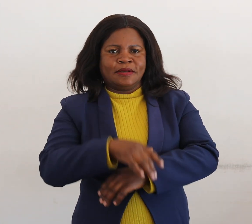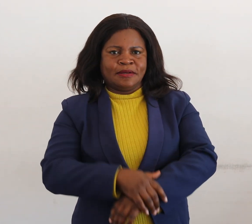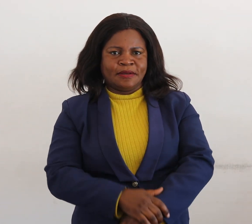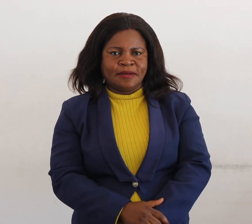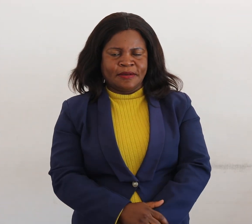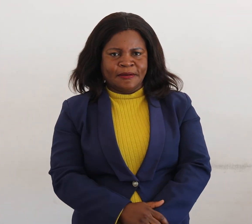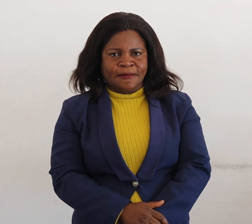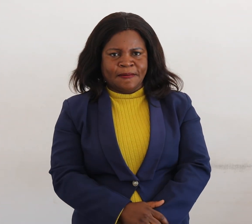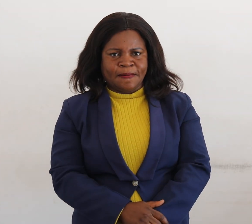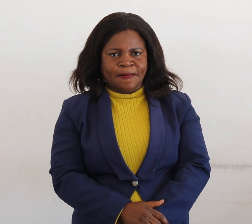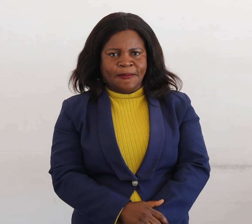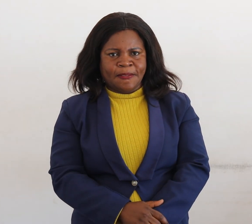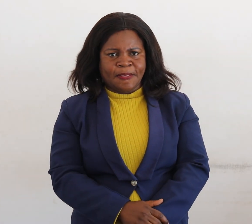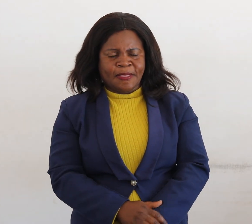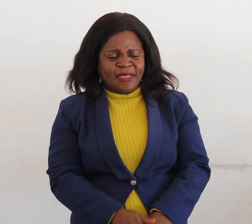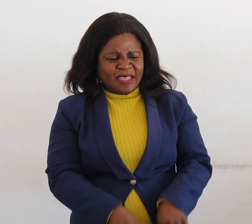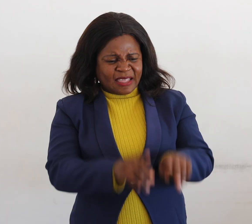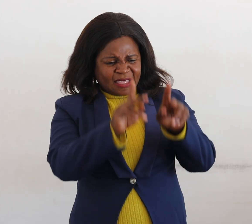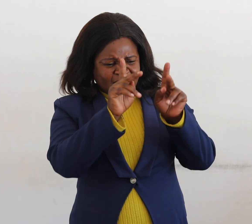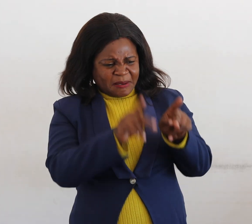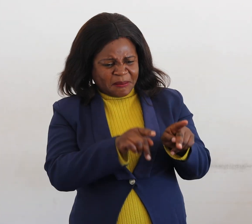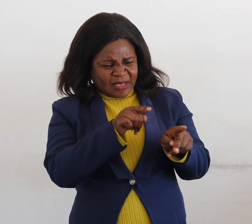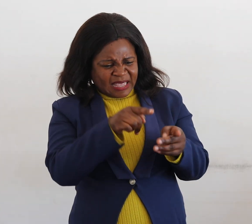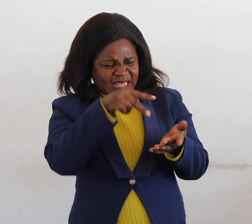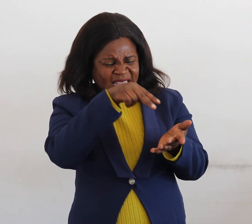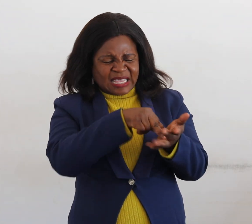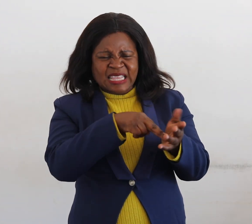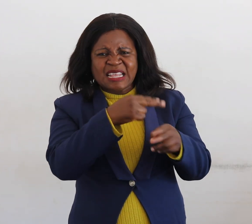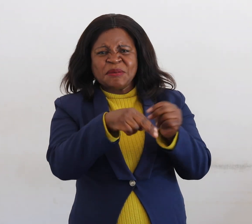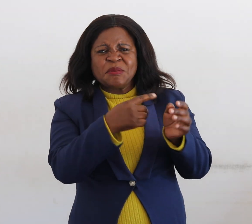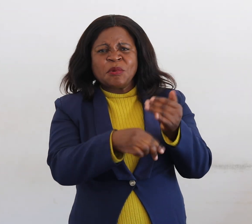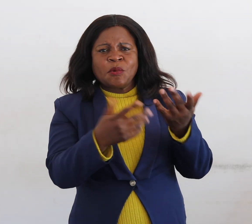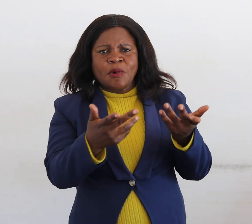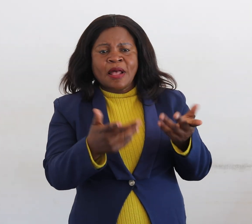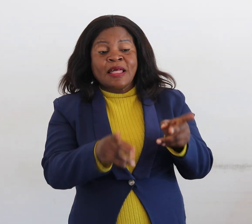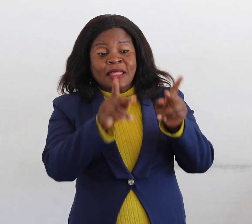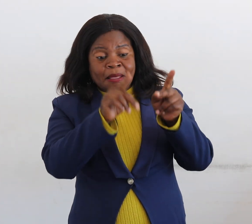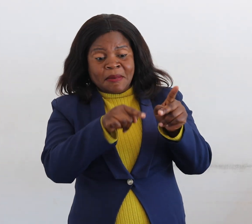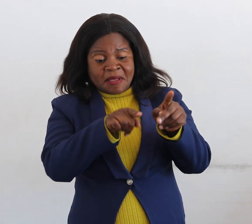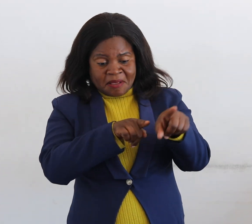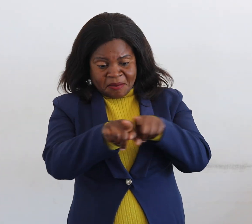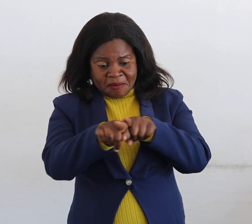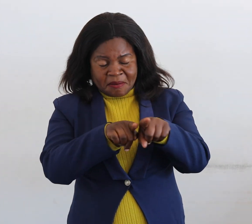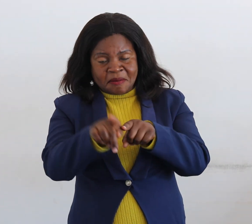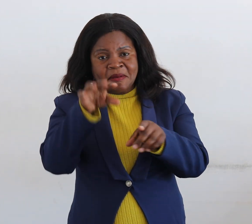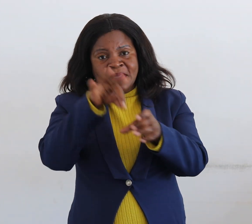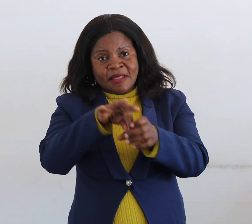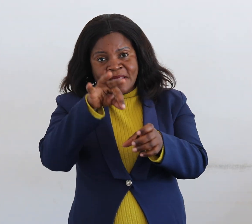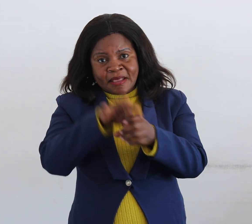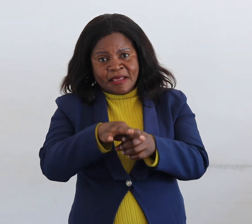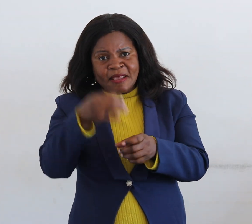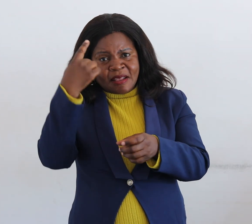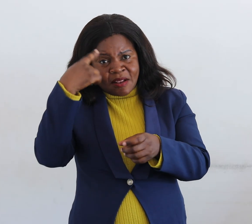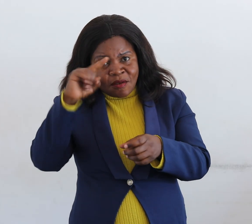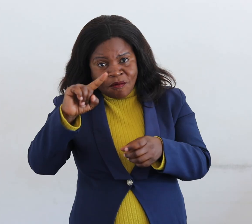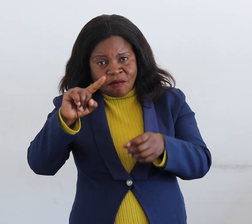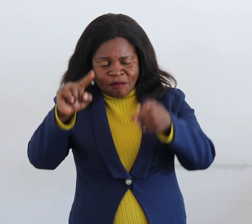A candidate means a person contesting an election for President, Member of